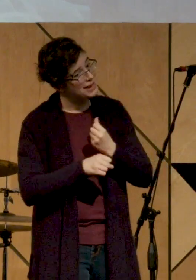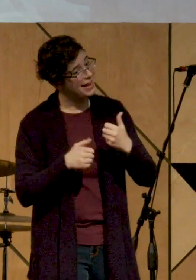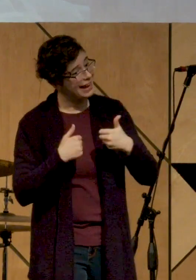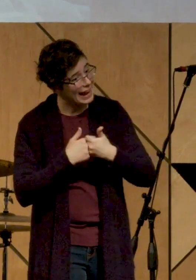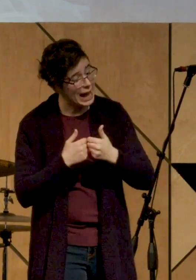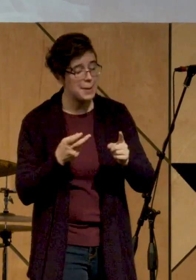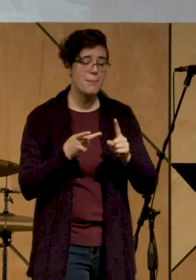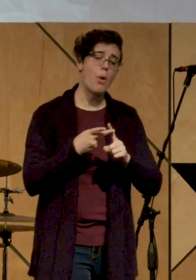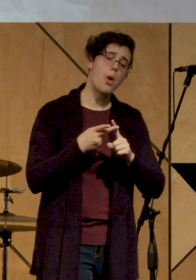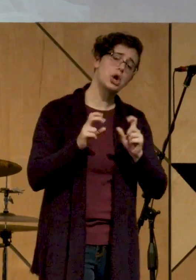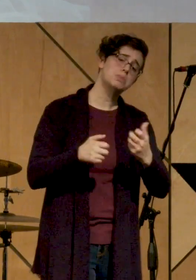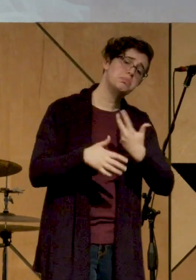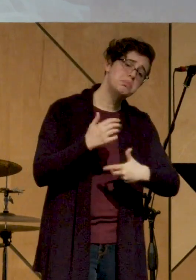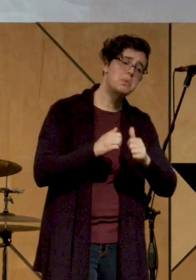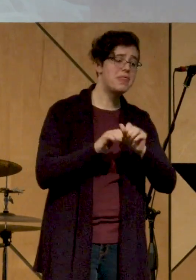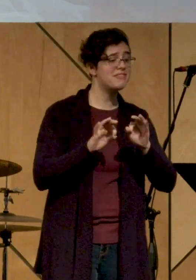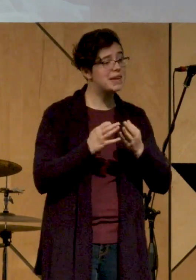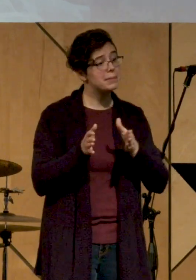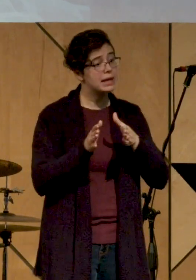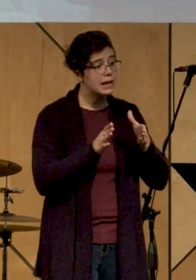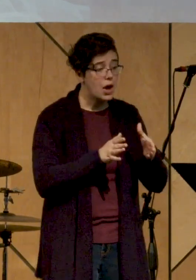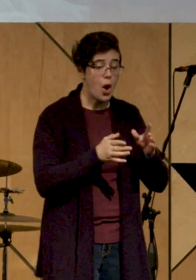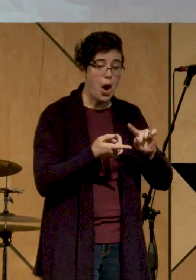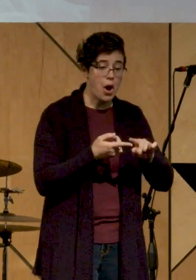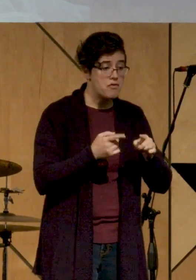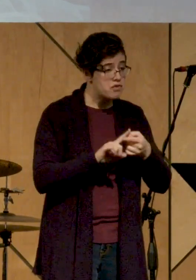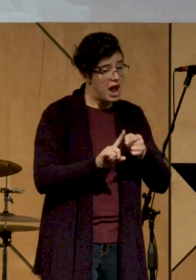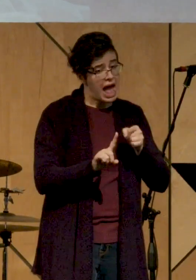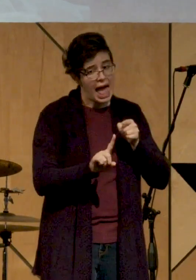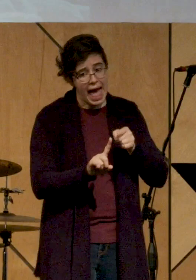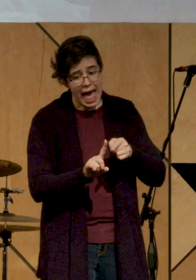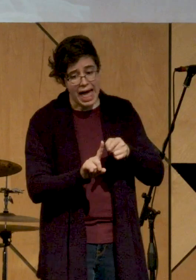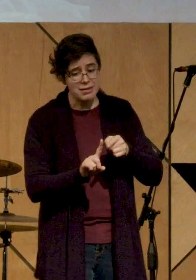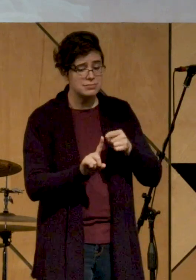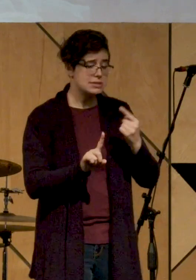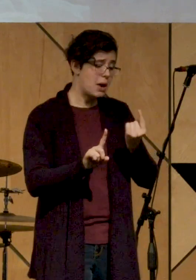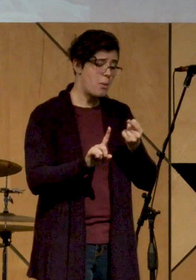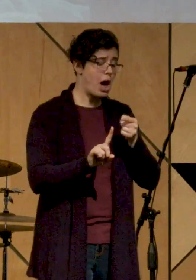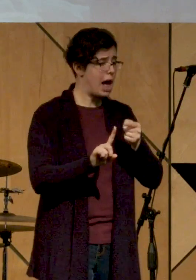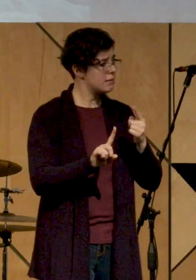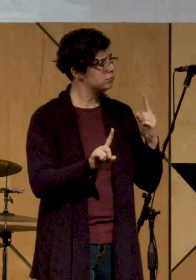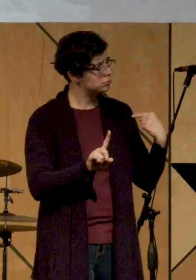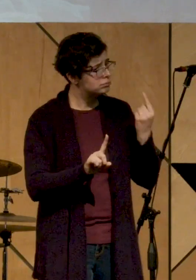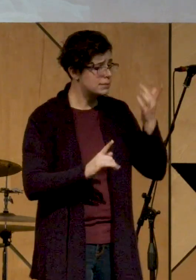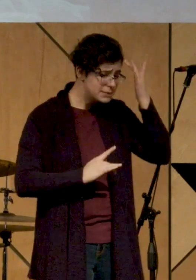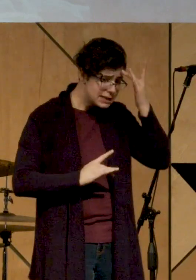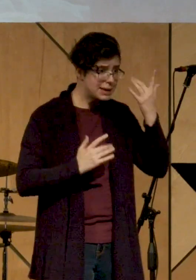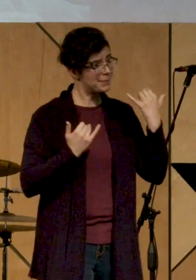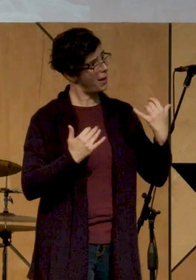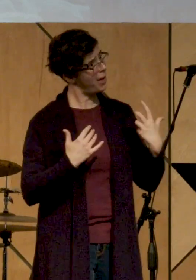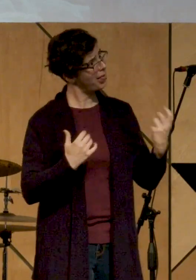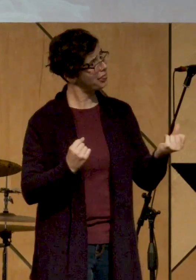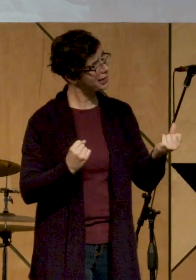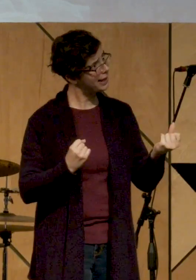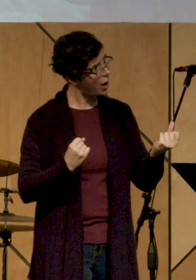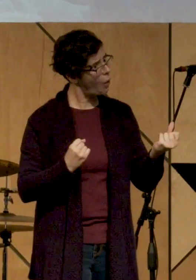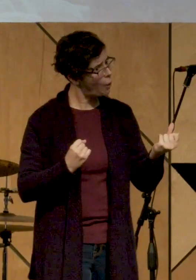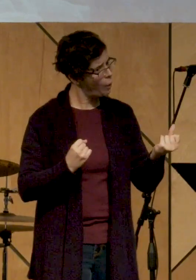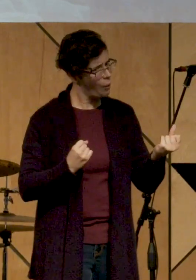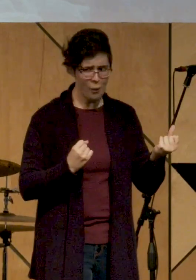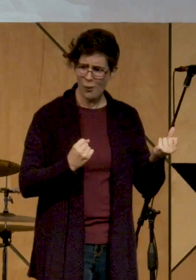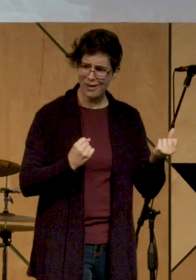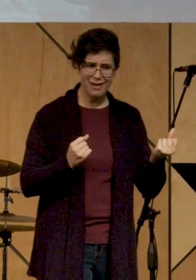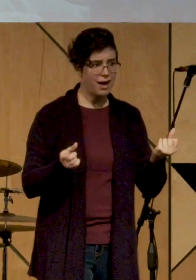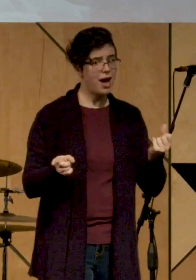spending time with family or a friend or somebody who got healed up and healthy again after they were